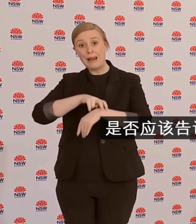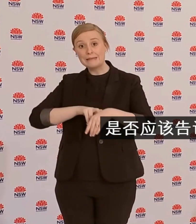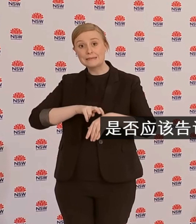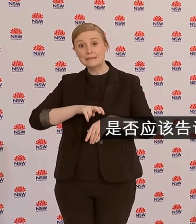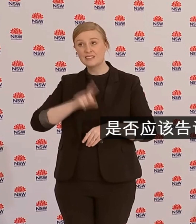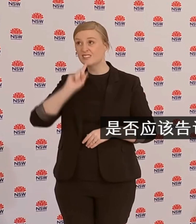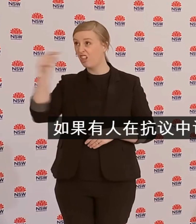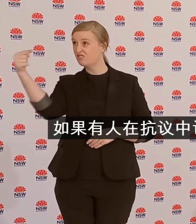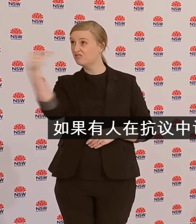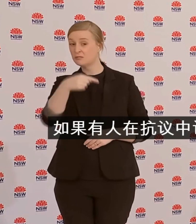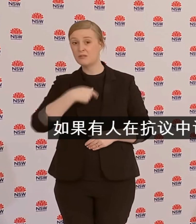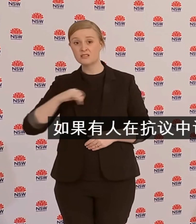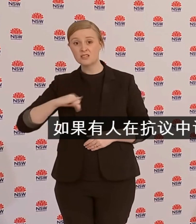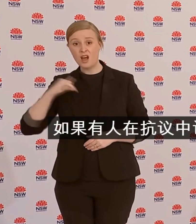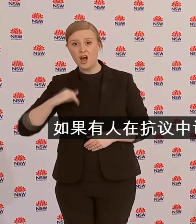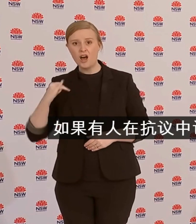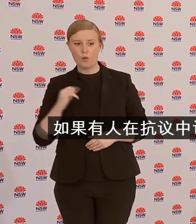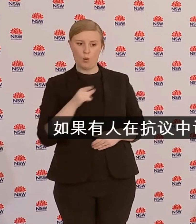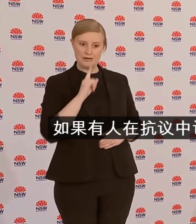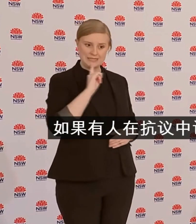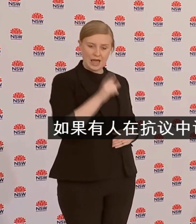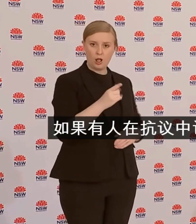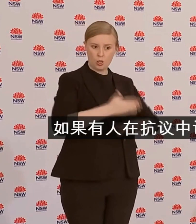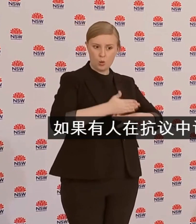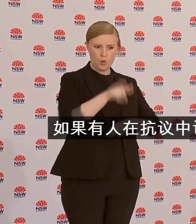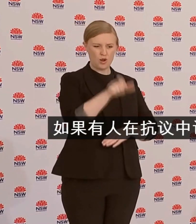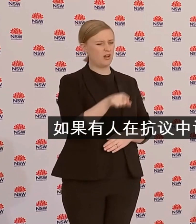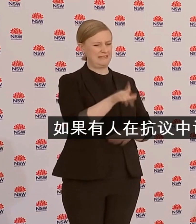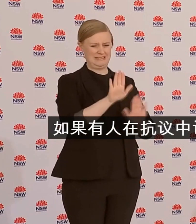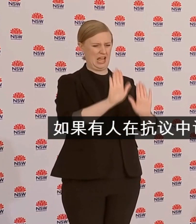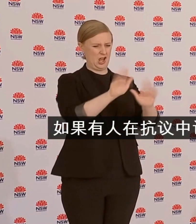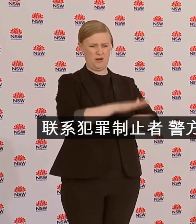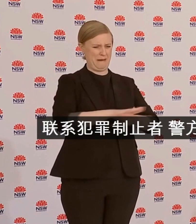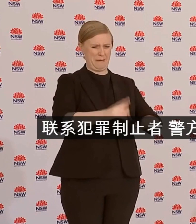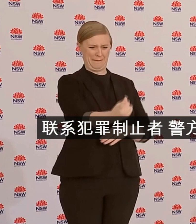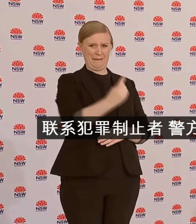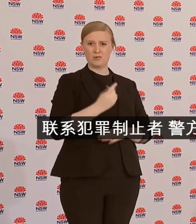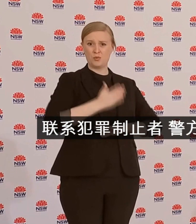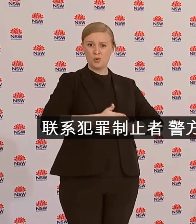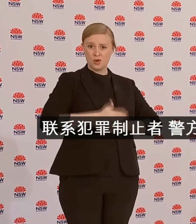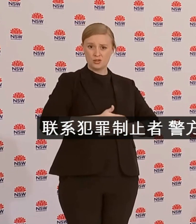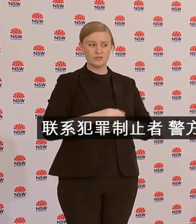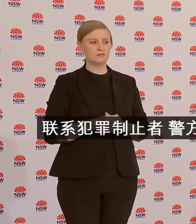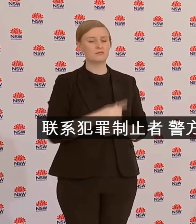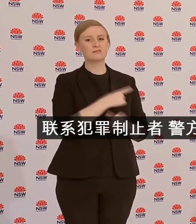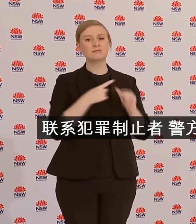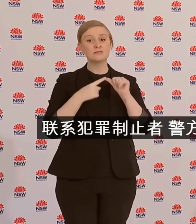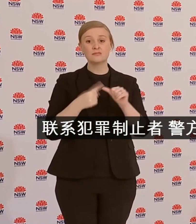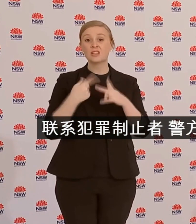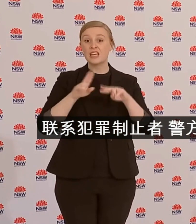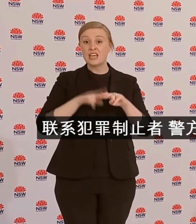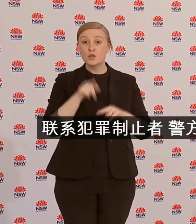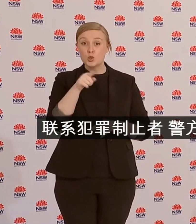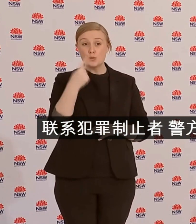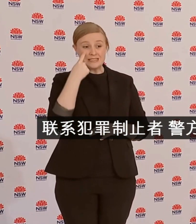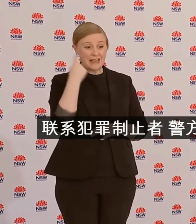home? I would definitely recommend, if anybody recognises anybody at the protest, contact Crime Stoppers.